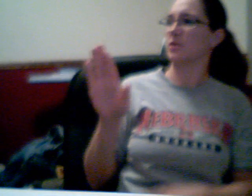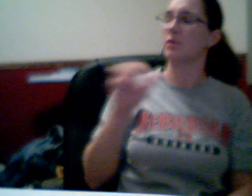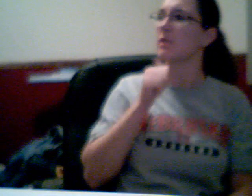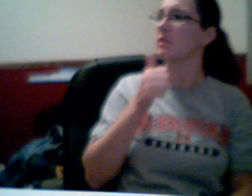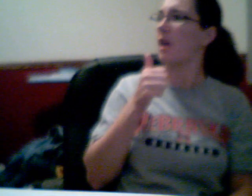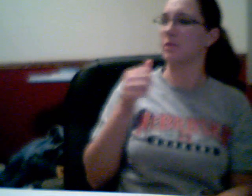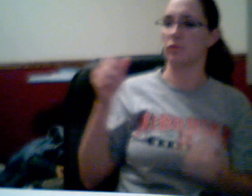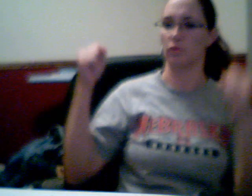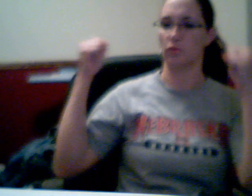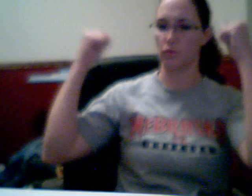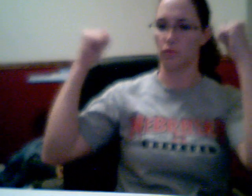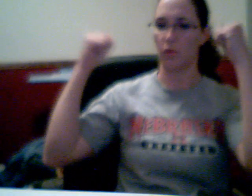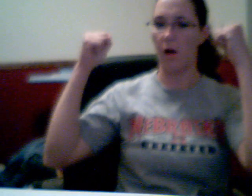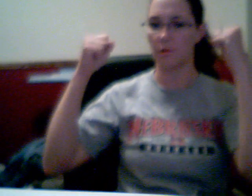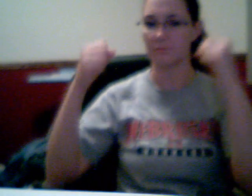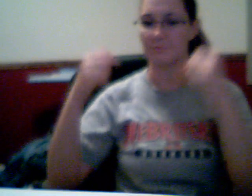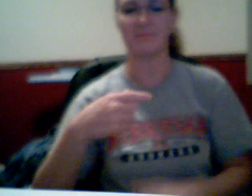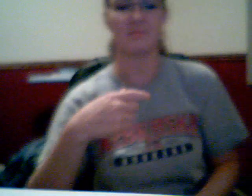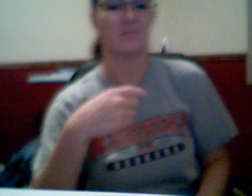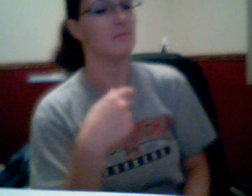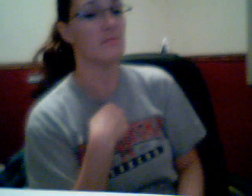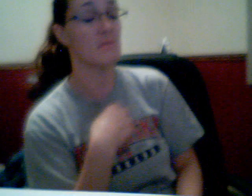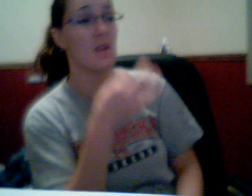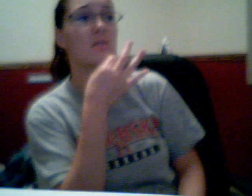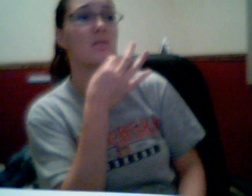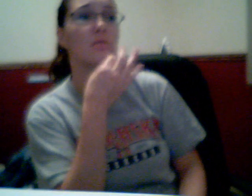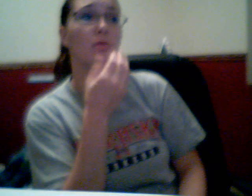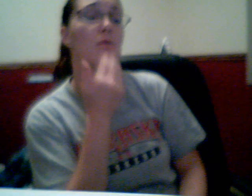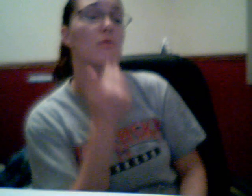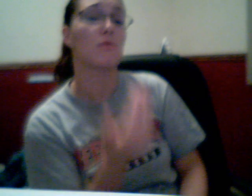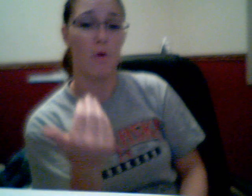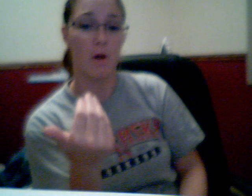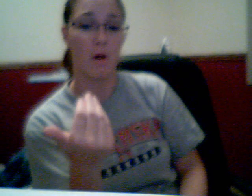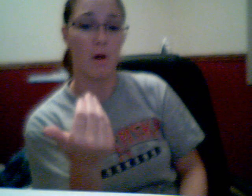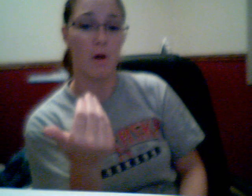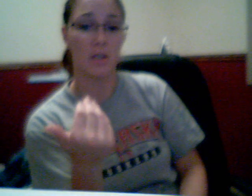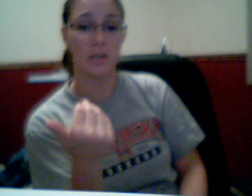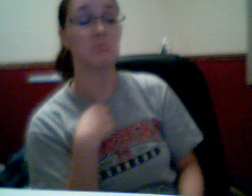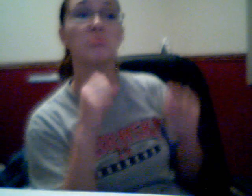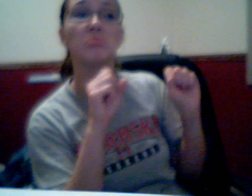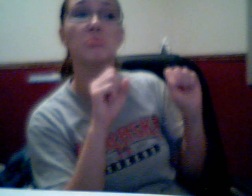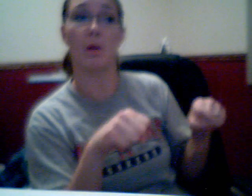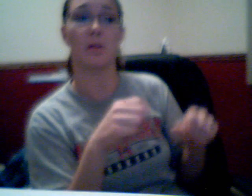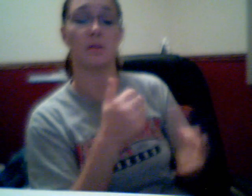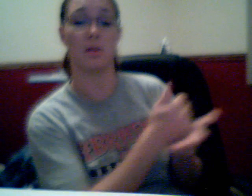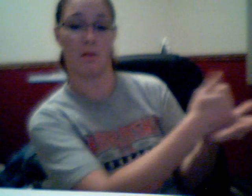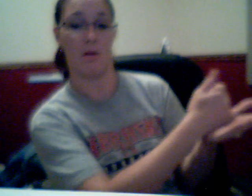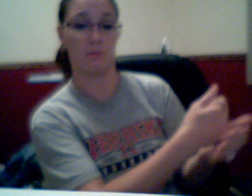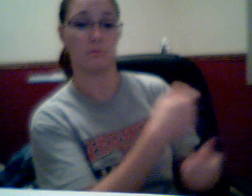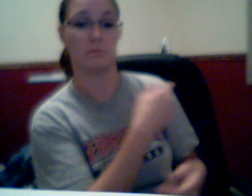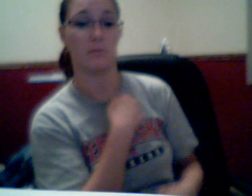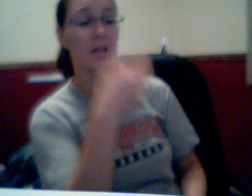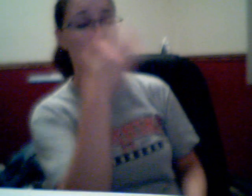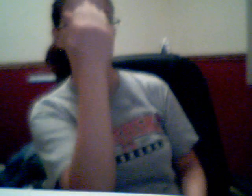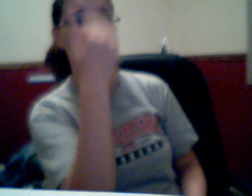for help. He could not trade work because there were only a few homesteaders in this new country and they were busy on their own claims. But